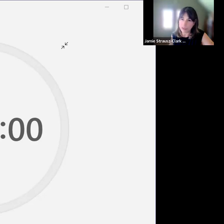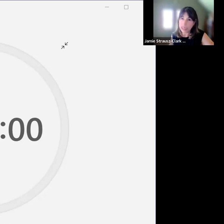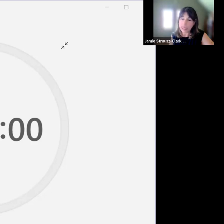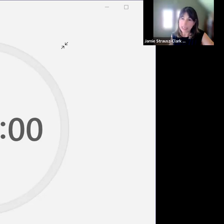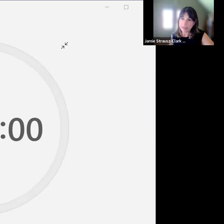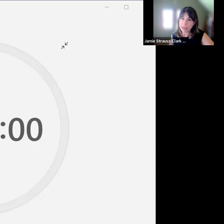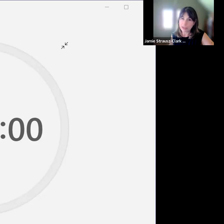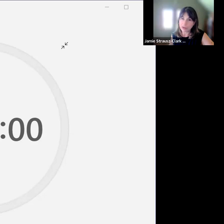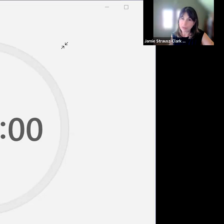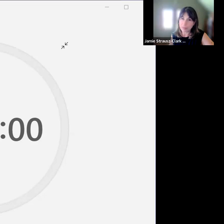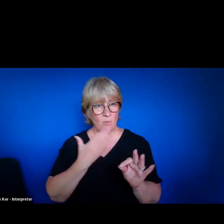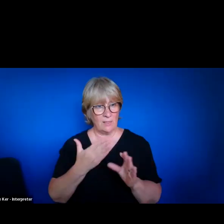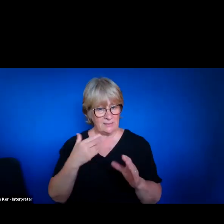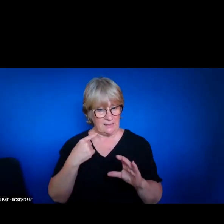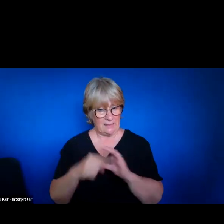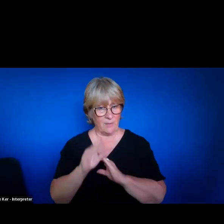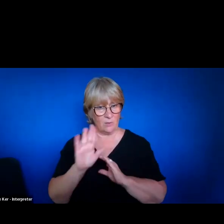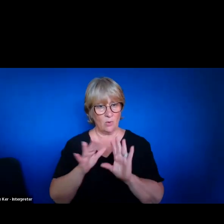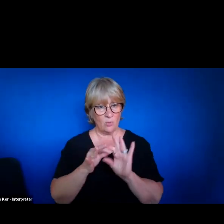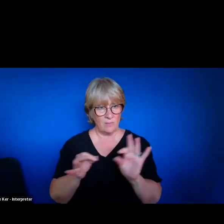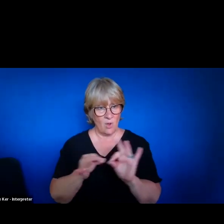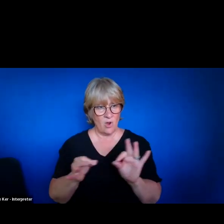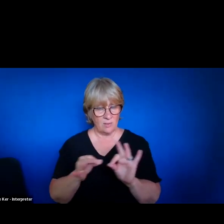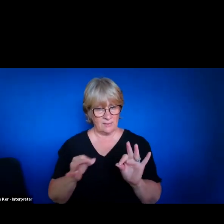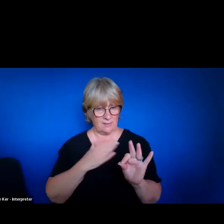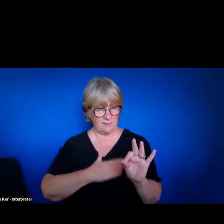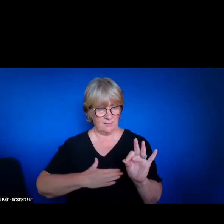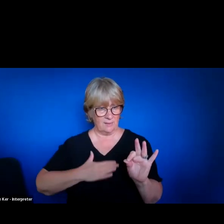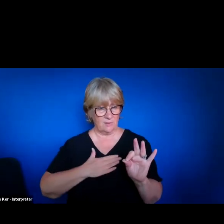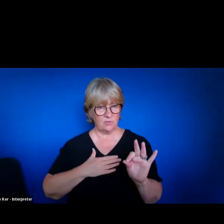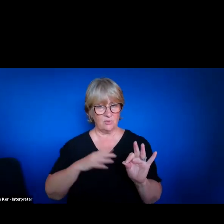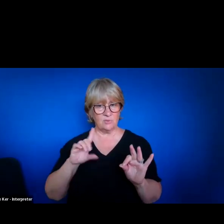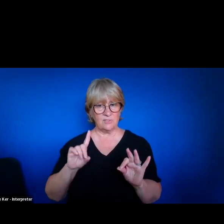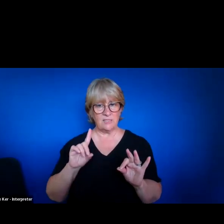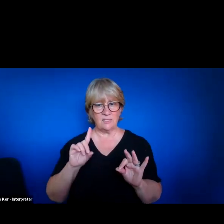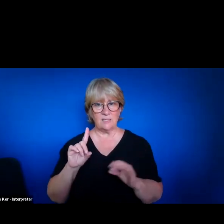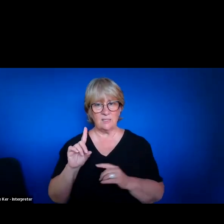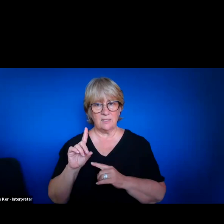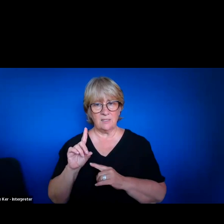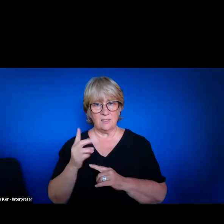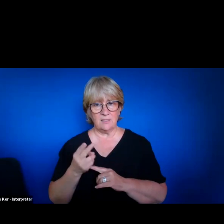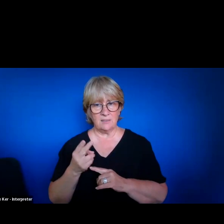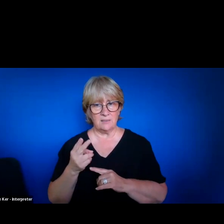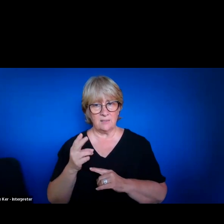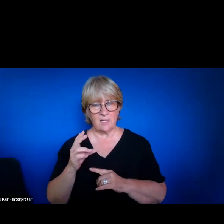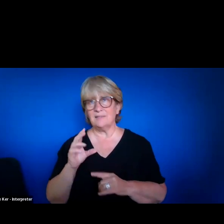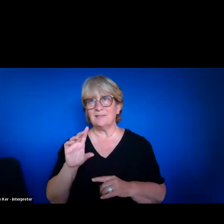to email your remarks to the HCA or the HCA